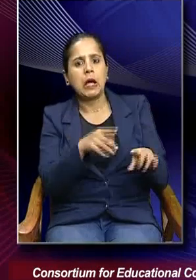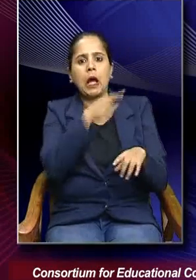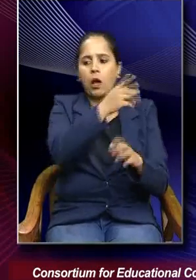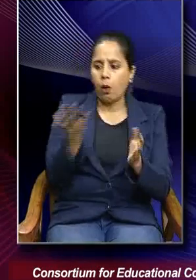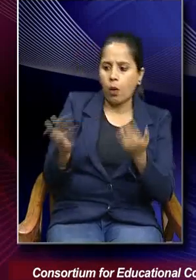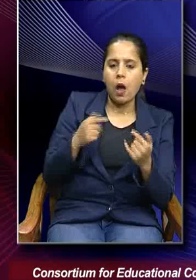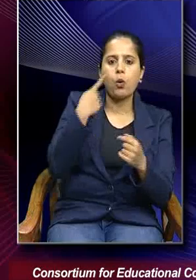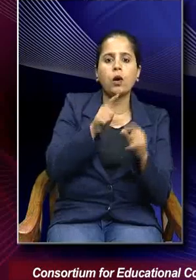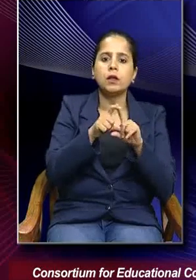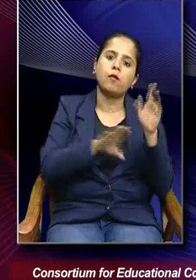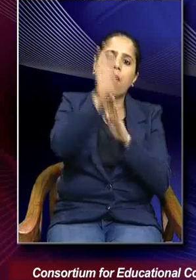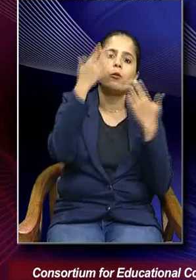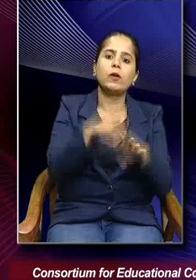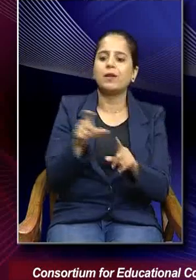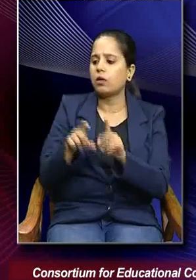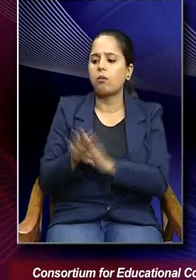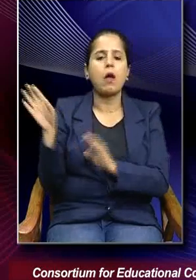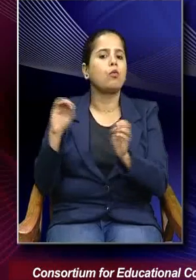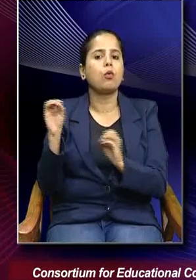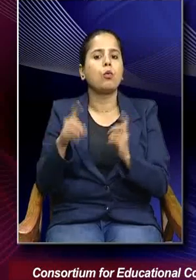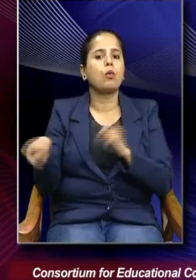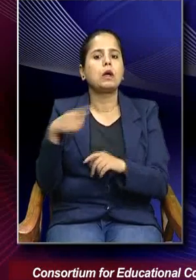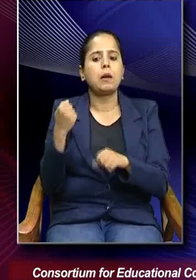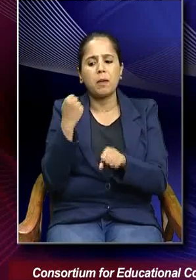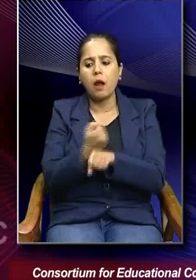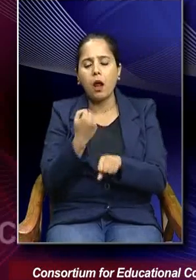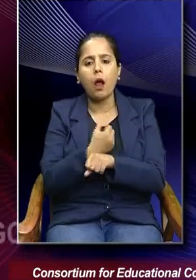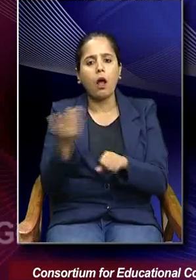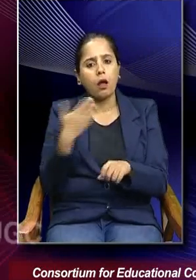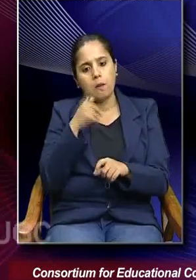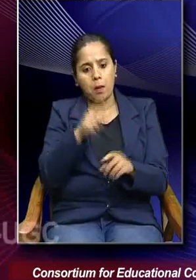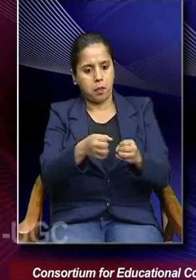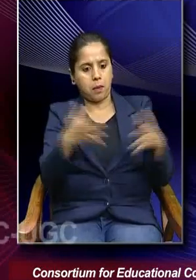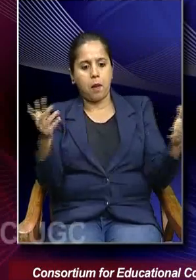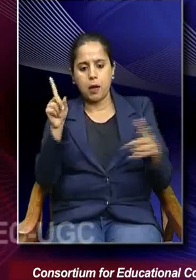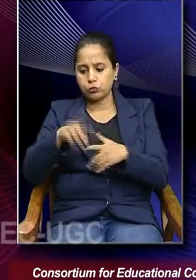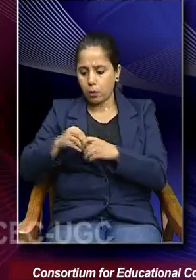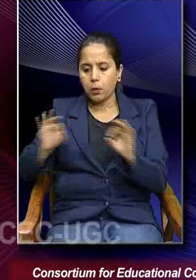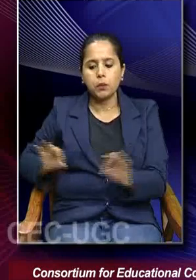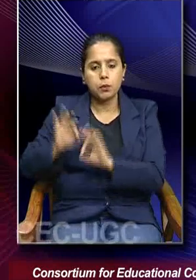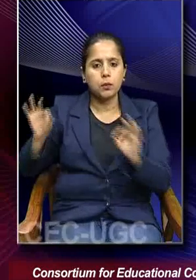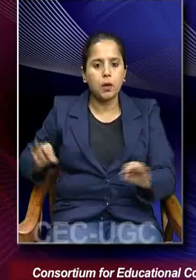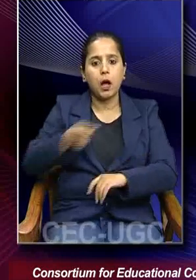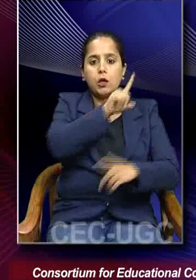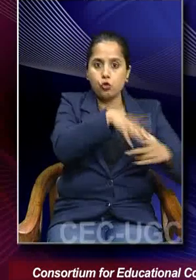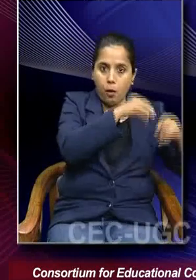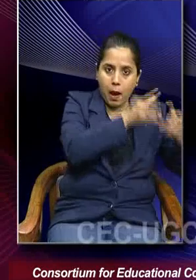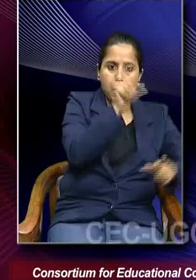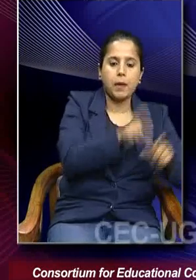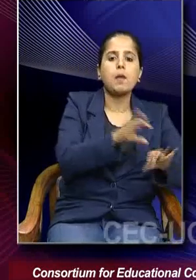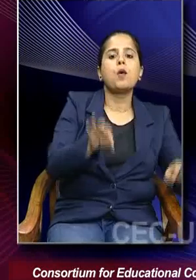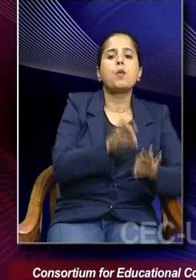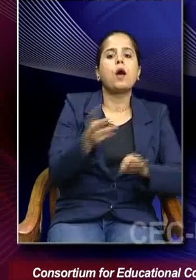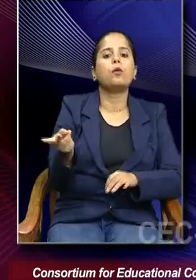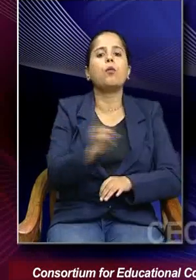working hand. Why? Because it cannot afford to give employment to all. It will lead to